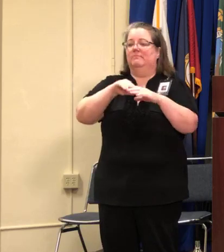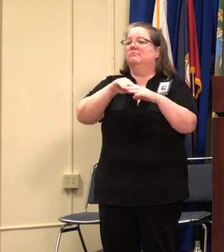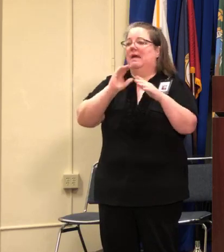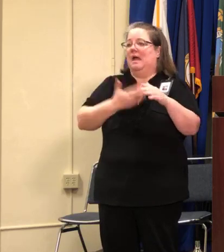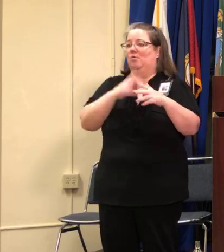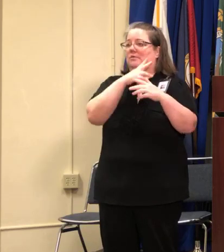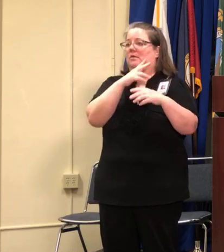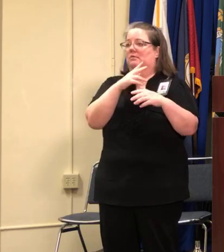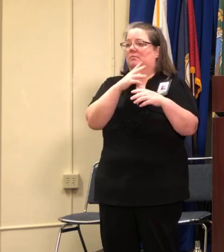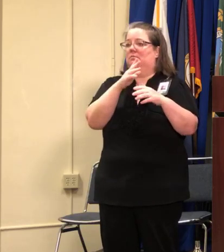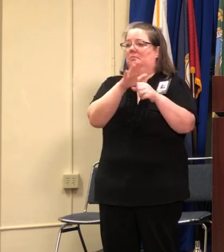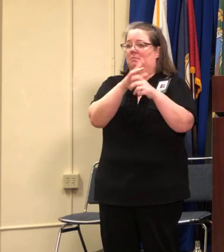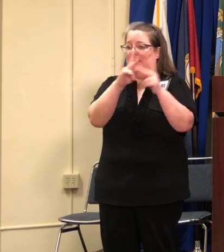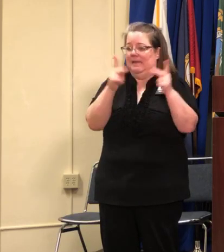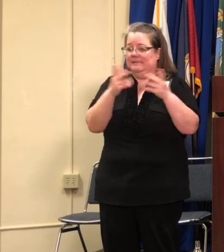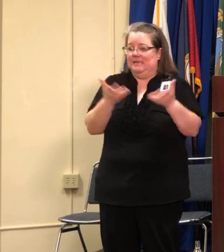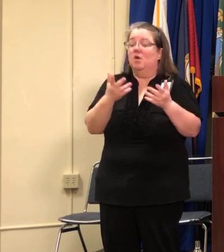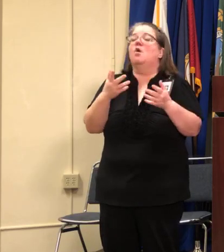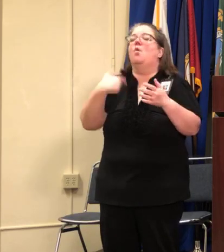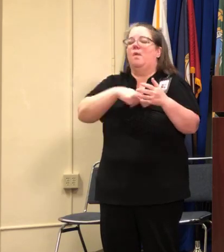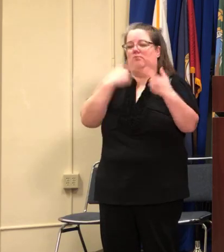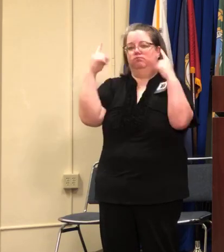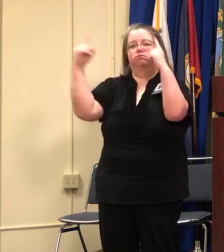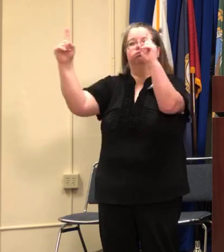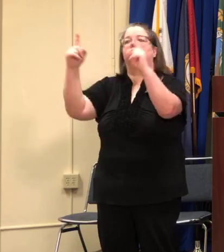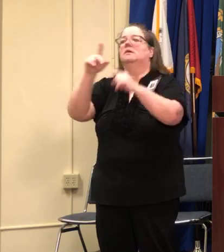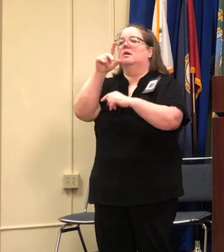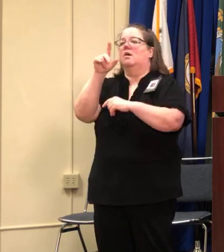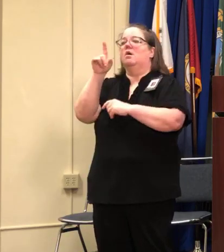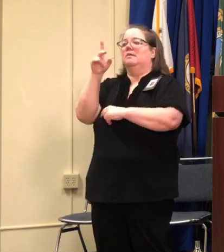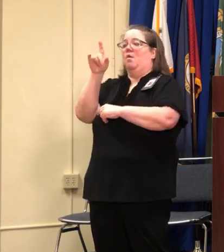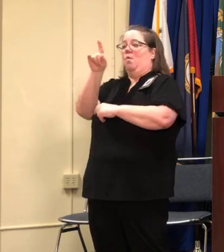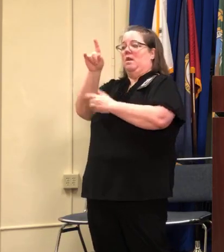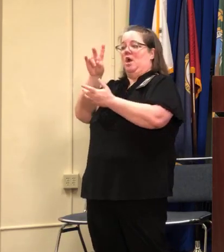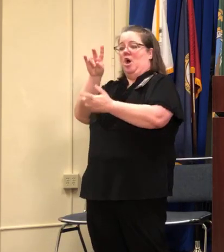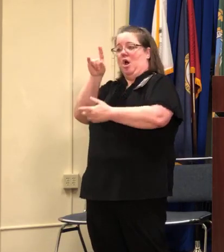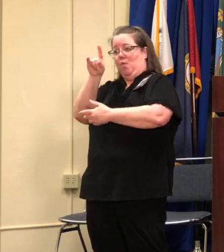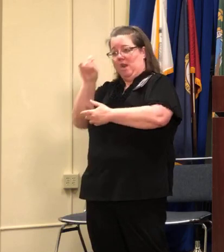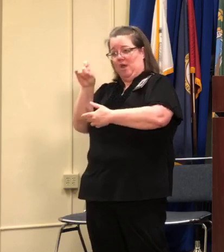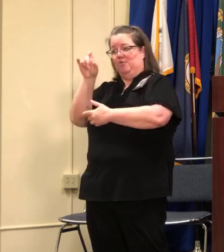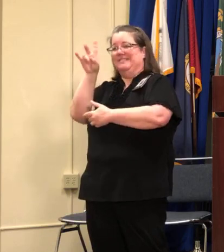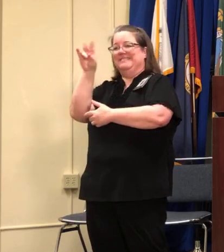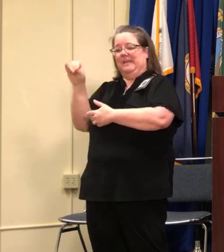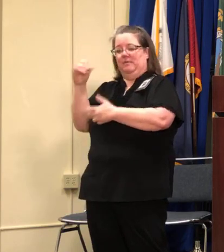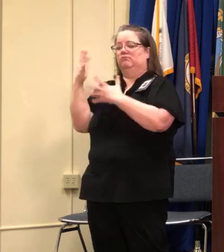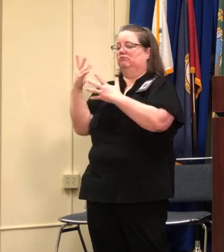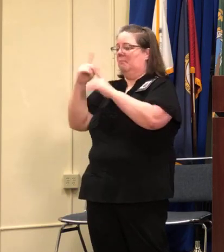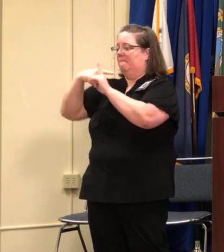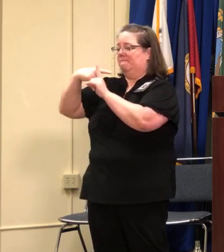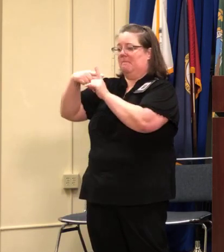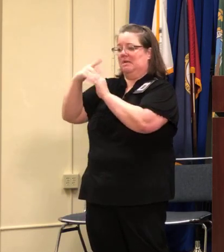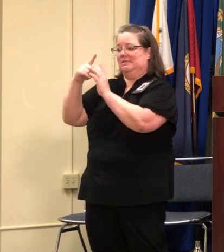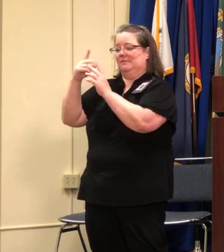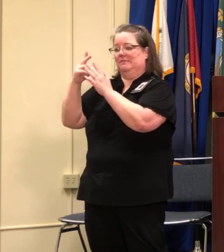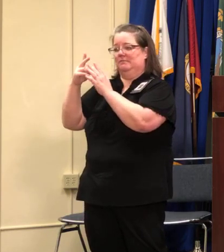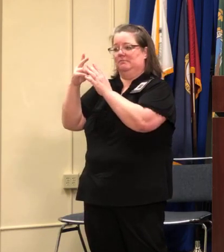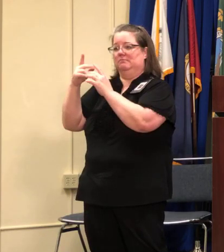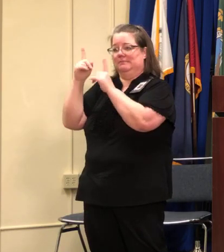be tested because 170 people have been tested and tested positive. Many more have tested and tested